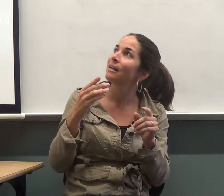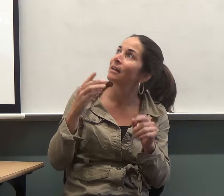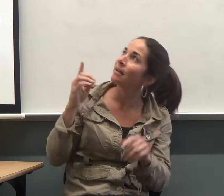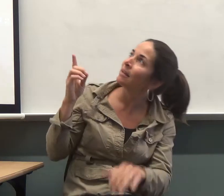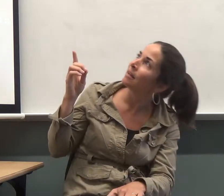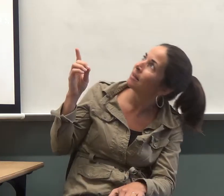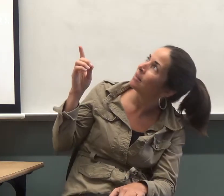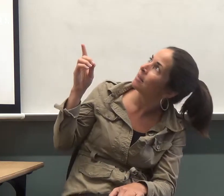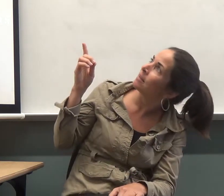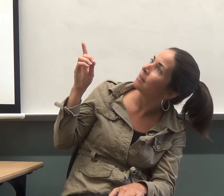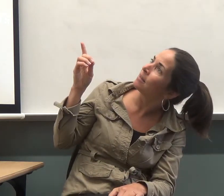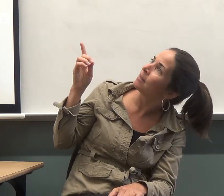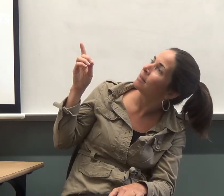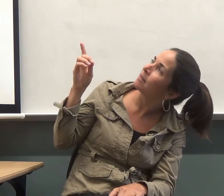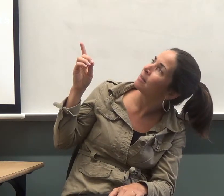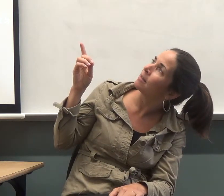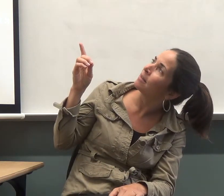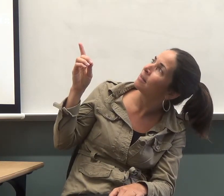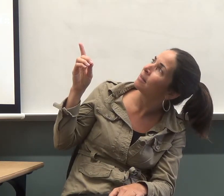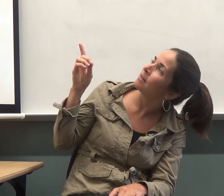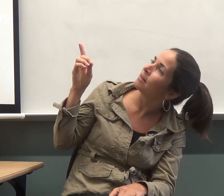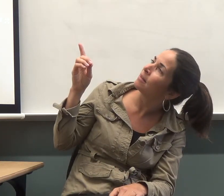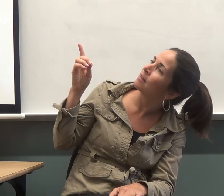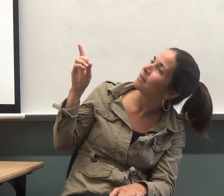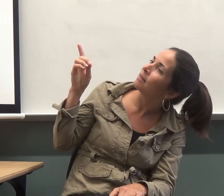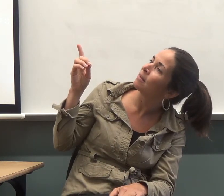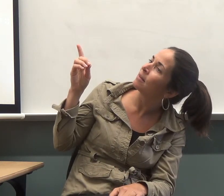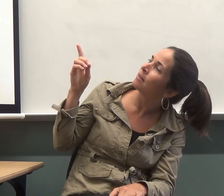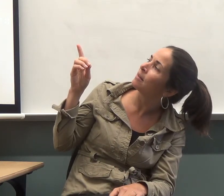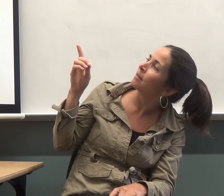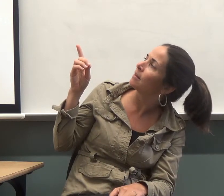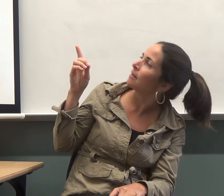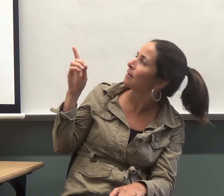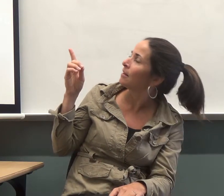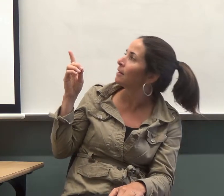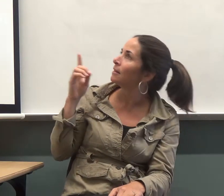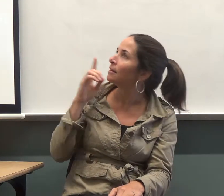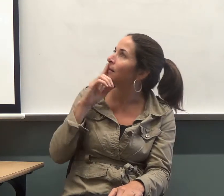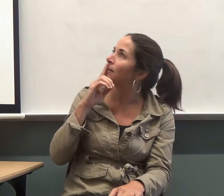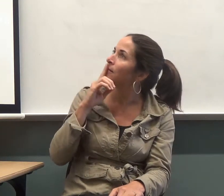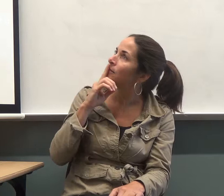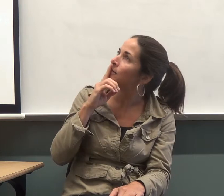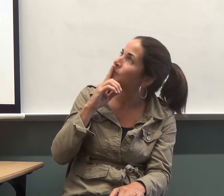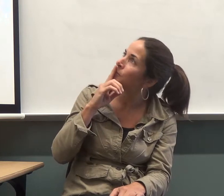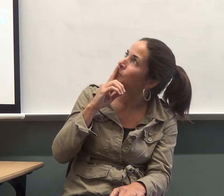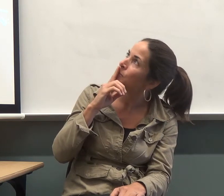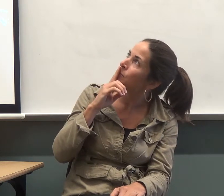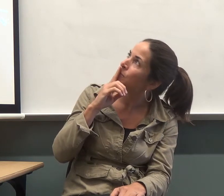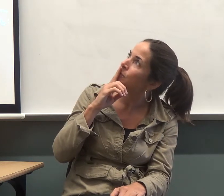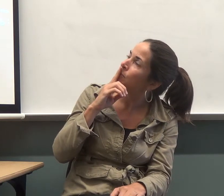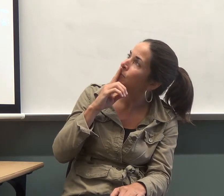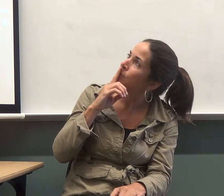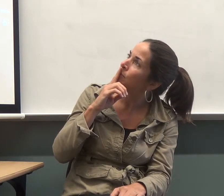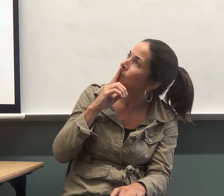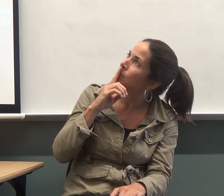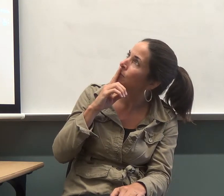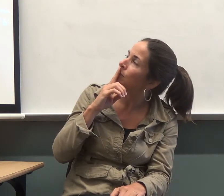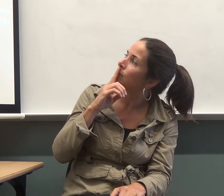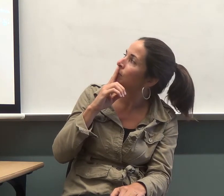Maybe so. Fans and I don't know about claws. that. Okay. Wait, hold on. I think this is why it exit full screen.